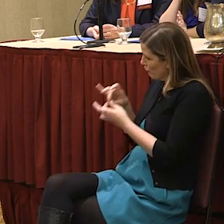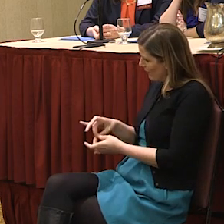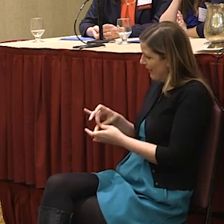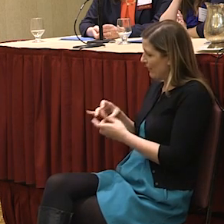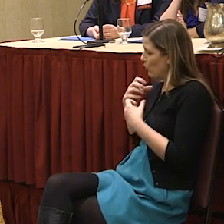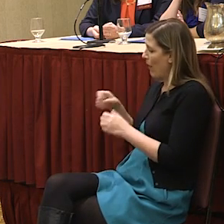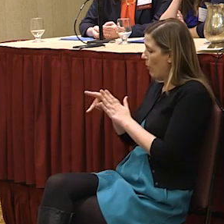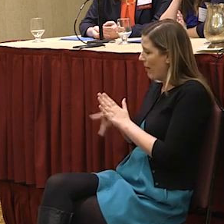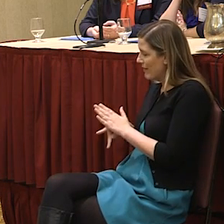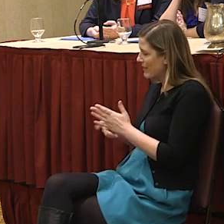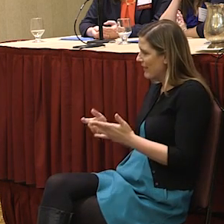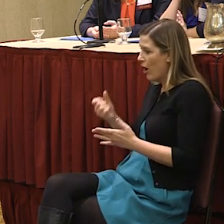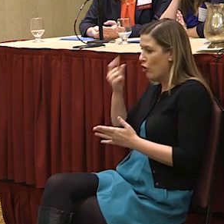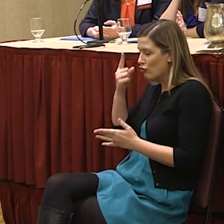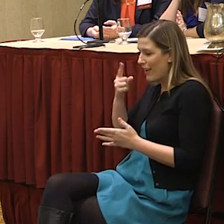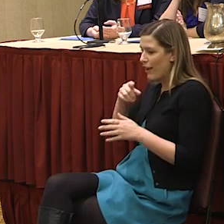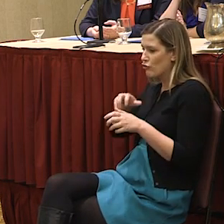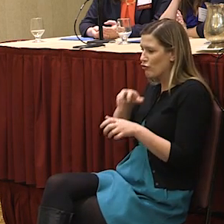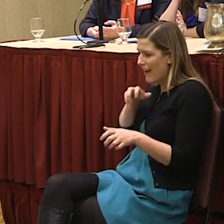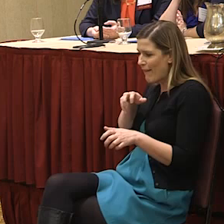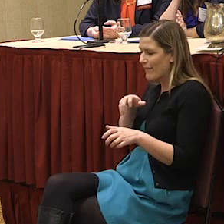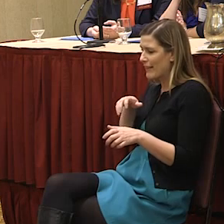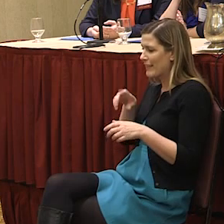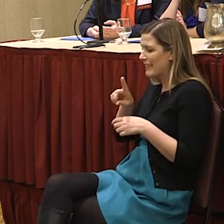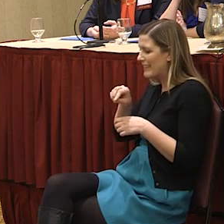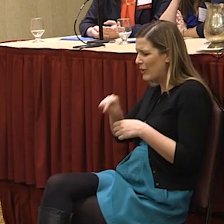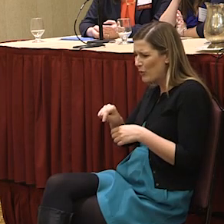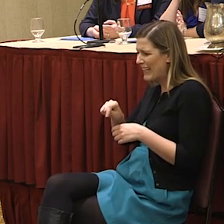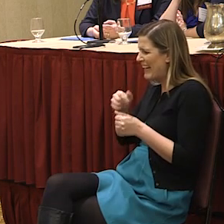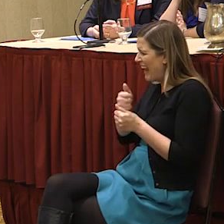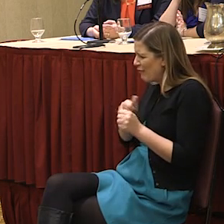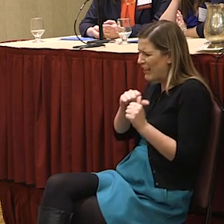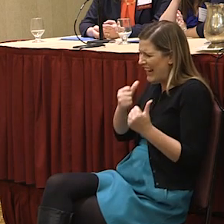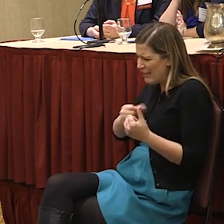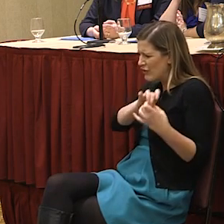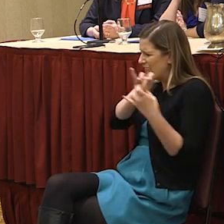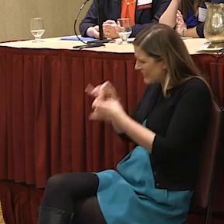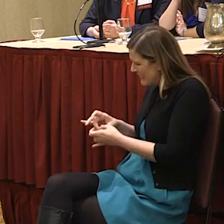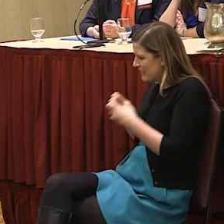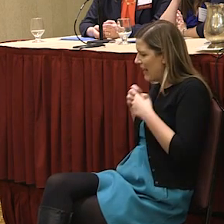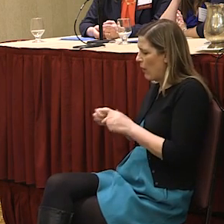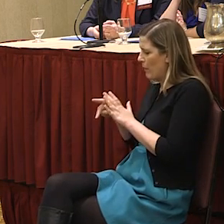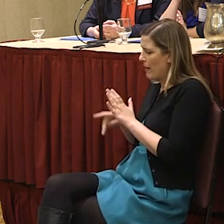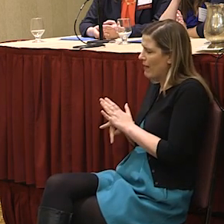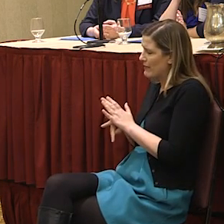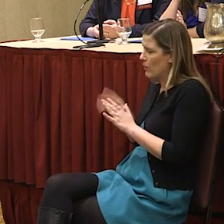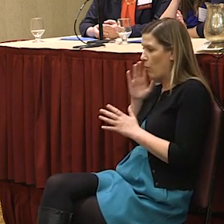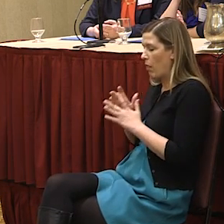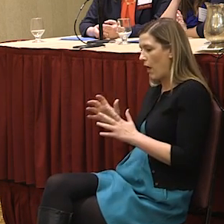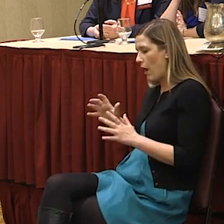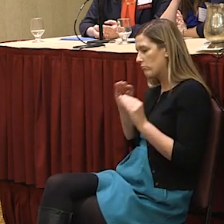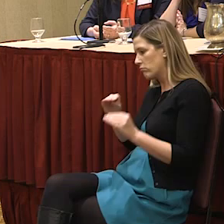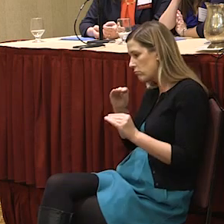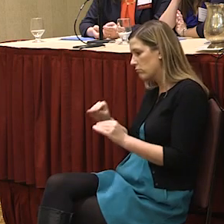policy, understanding, traffic, the roads, DOT, everything like that is health policy. So there's going to be a lot of education that's going